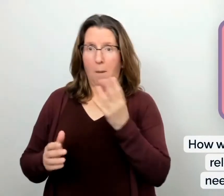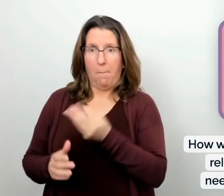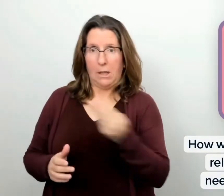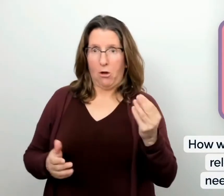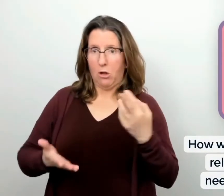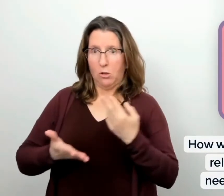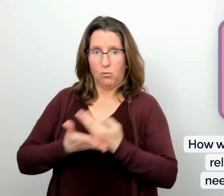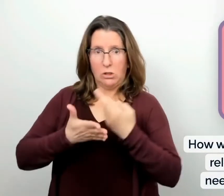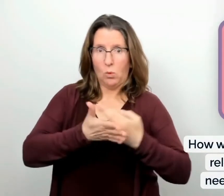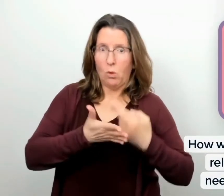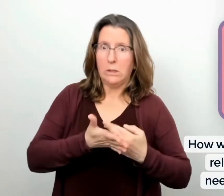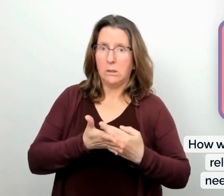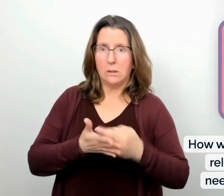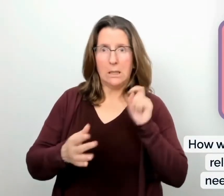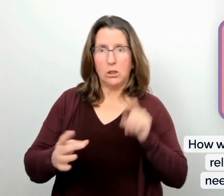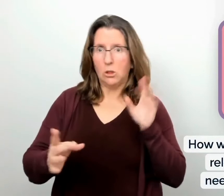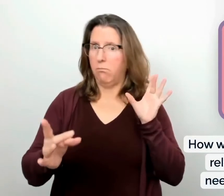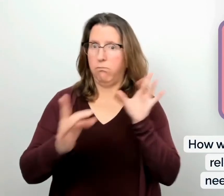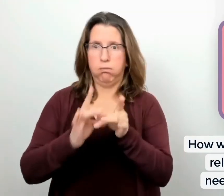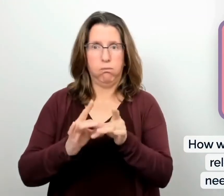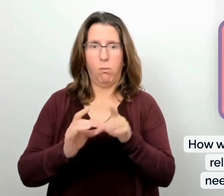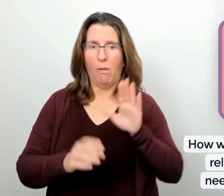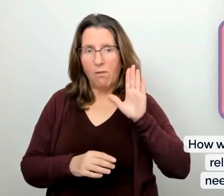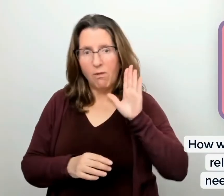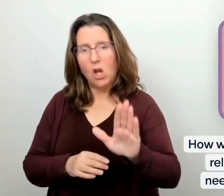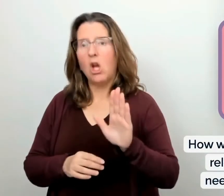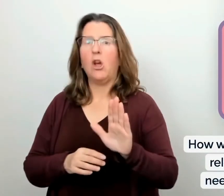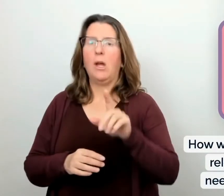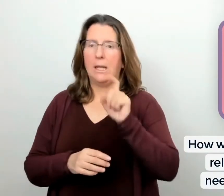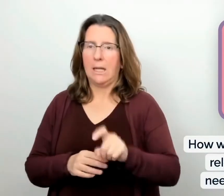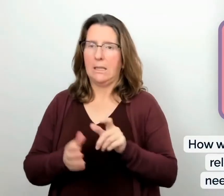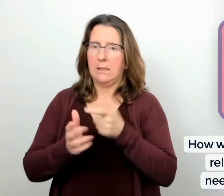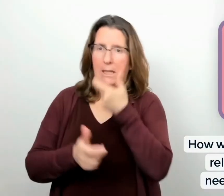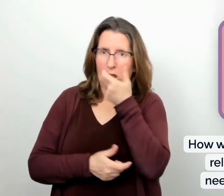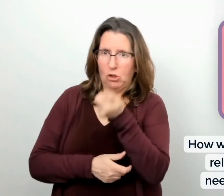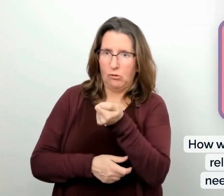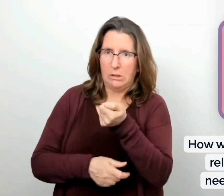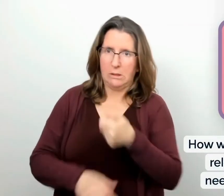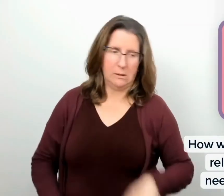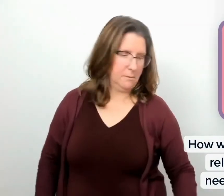Develop materials and resources that address your students' learning needs and with which they can relate.